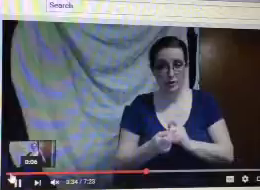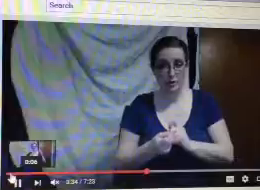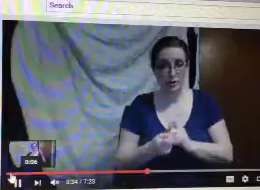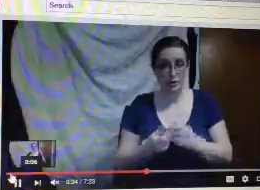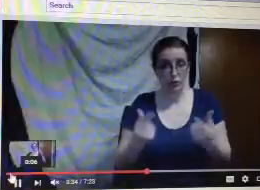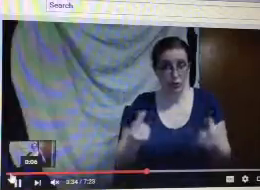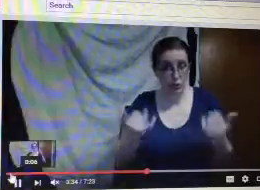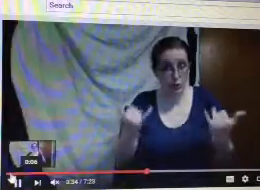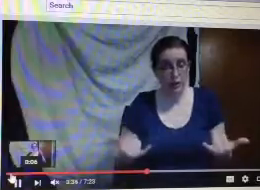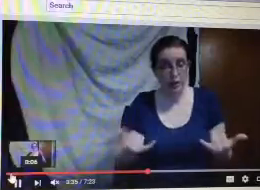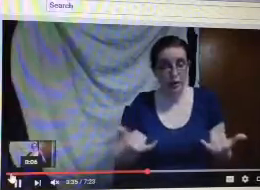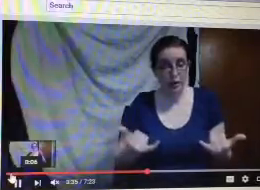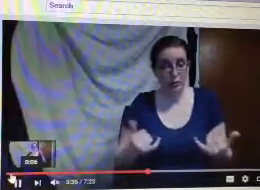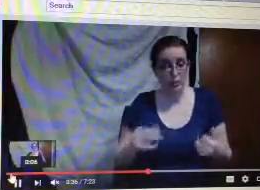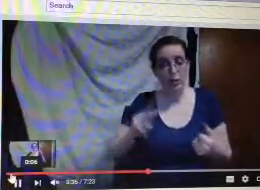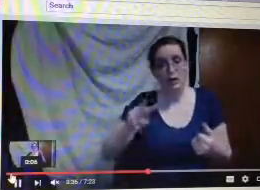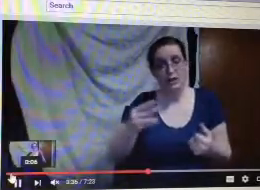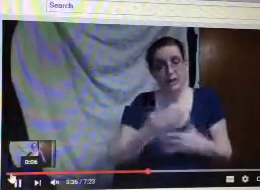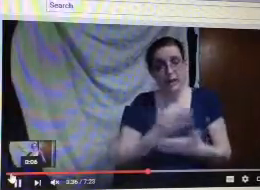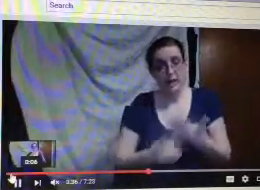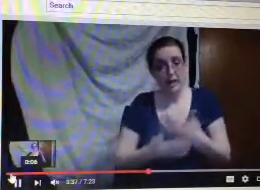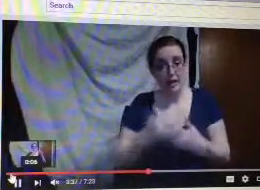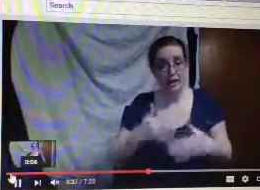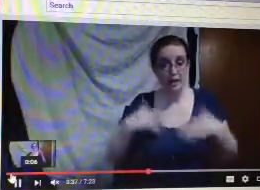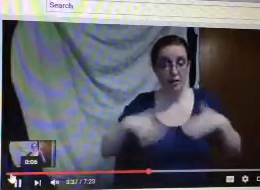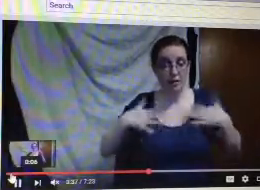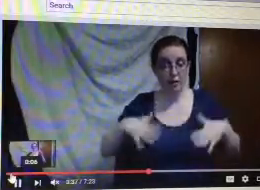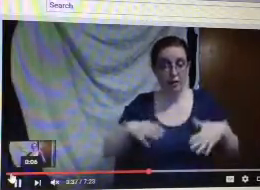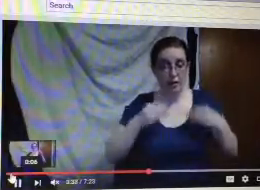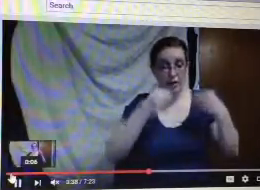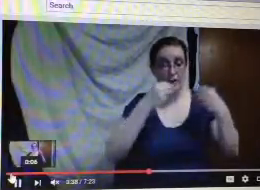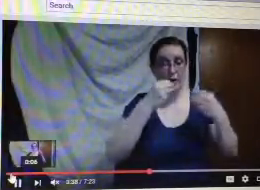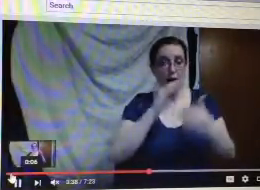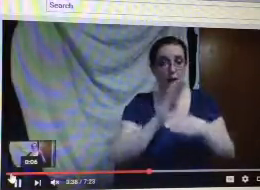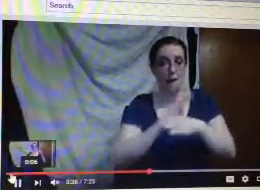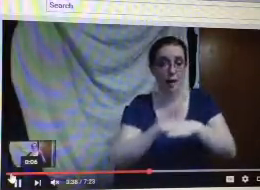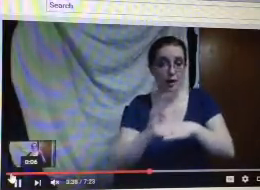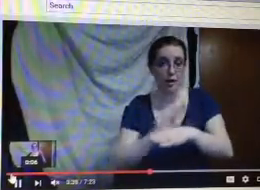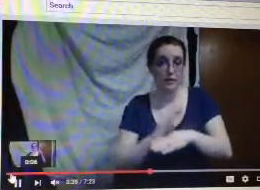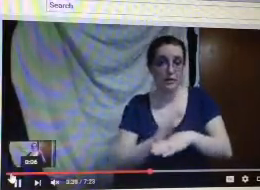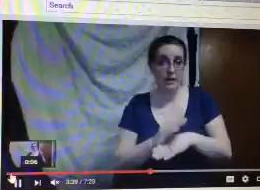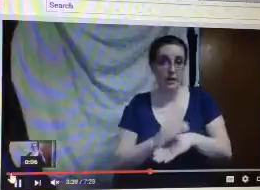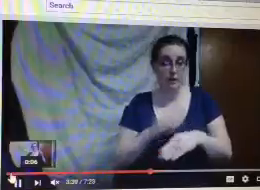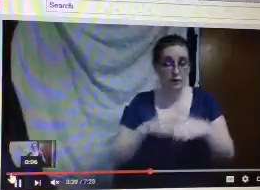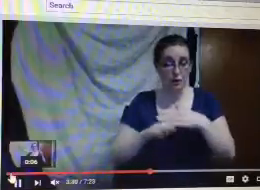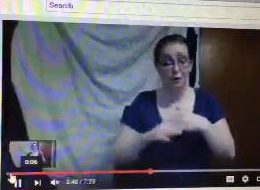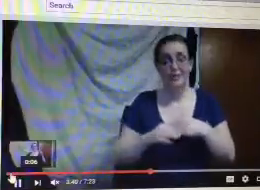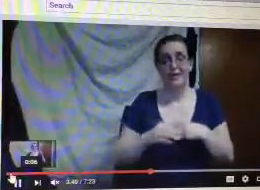to buy a sewing machine. And that's what she's doing now, is second-hand clothes.